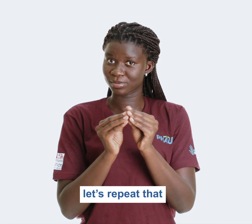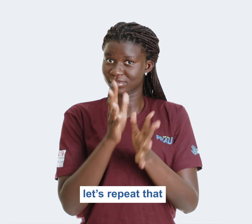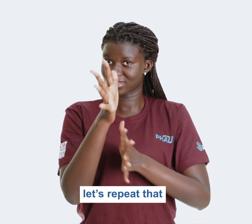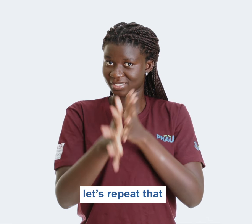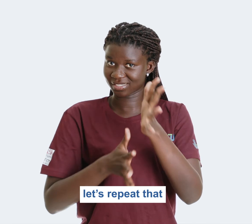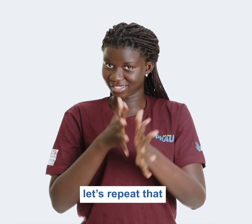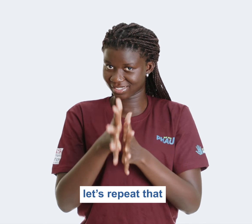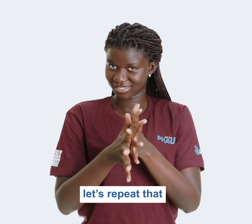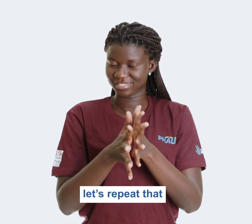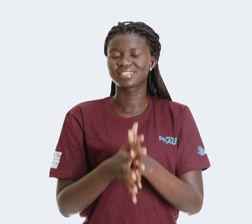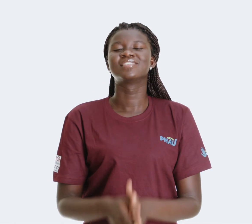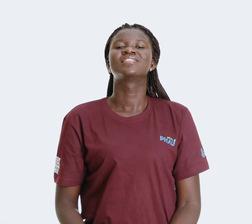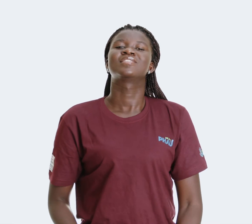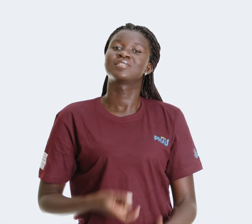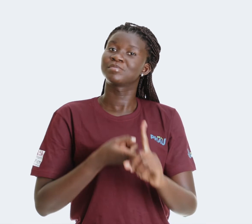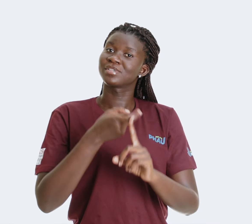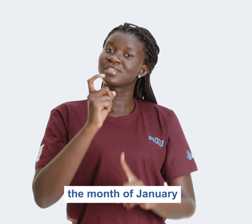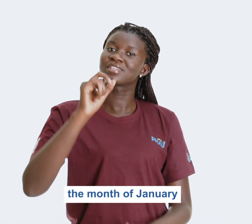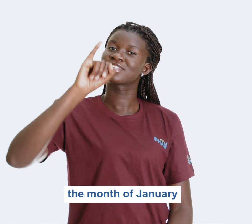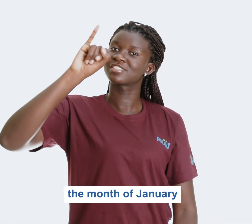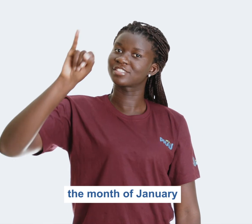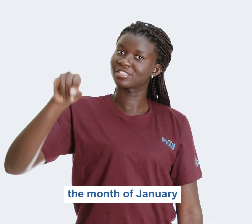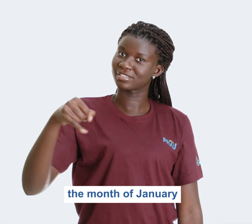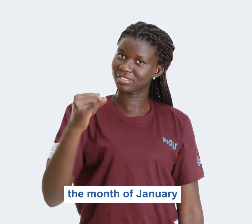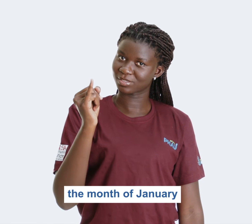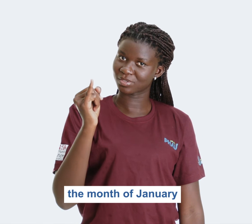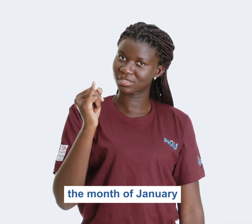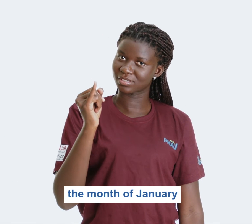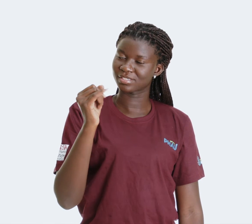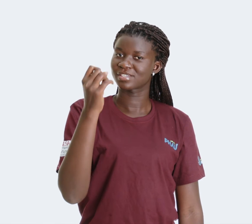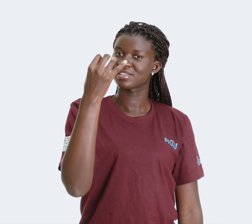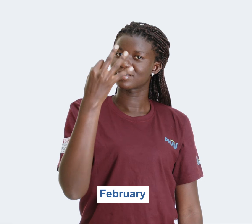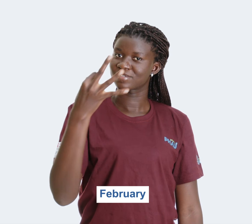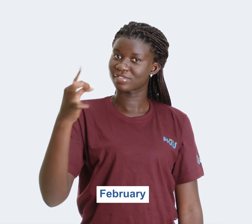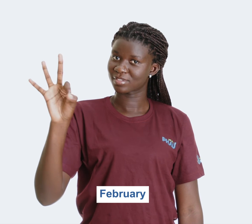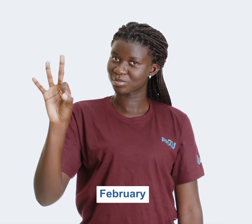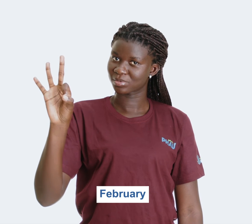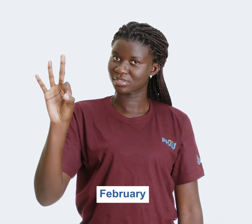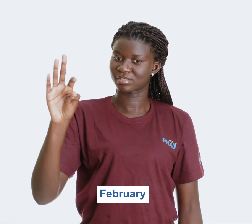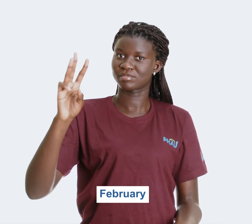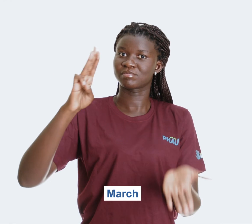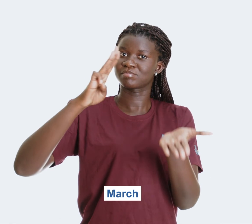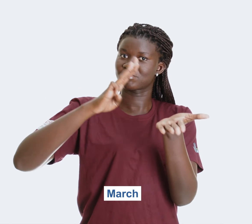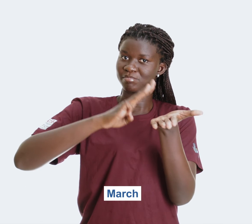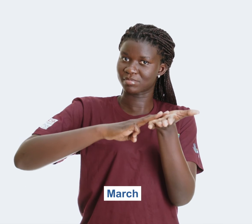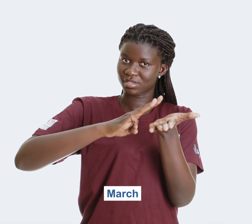Let's repeat that. The month of January, February,